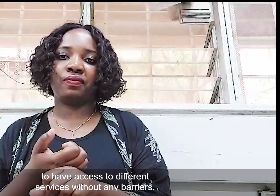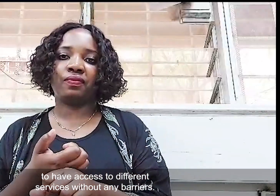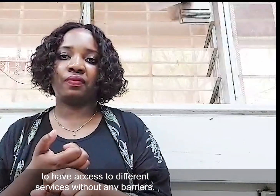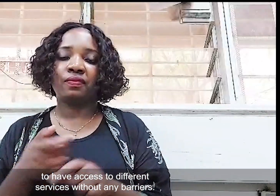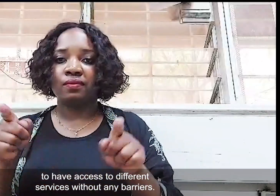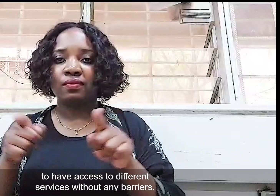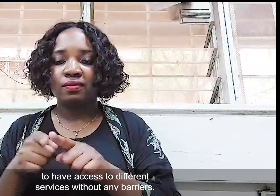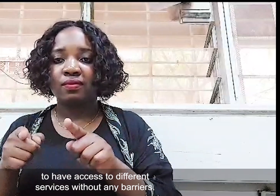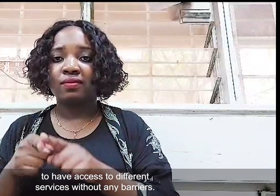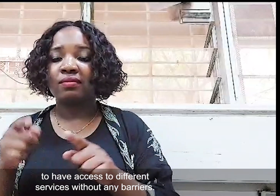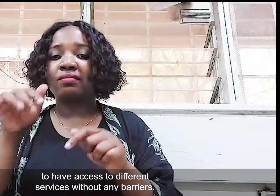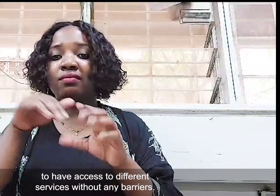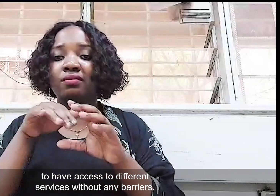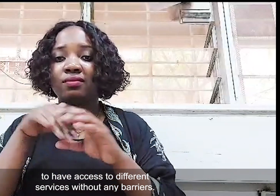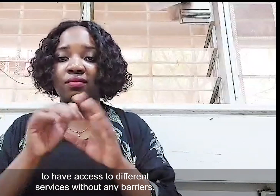barriers.